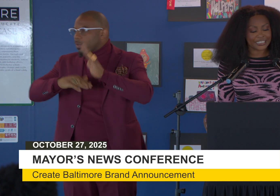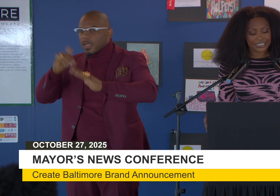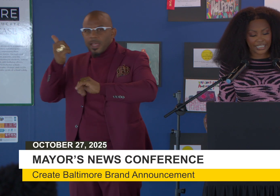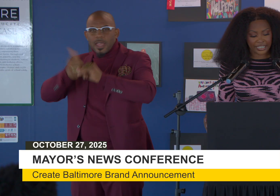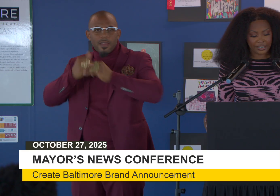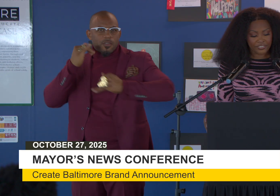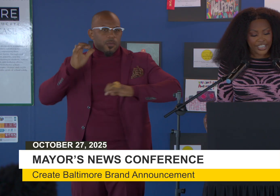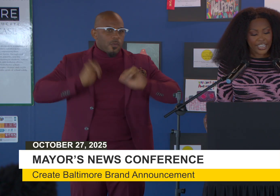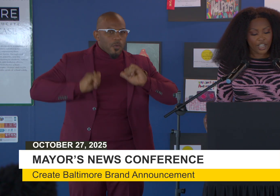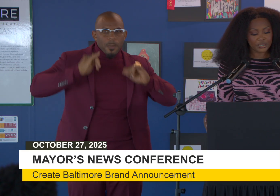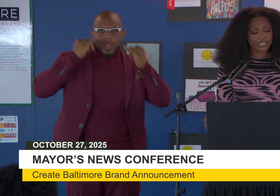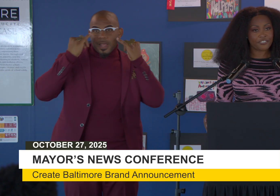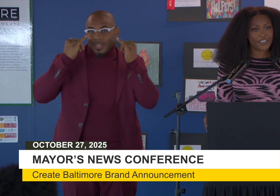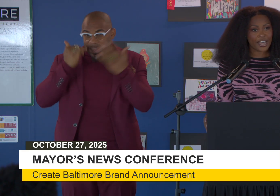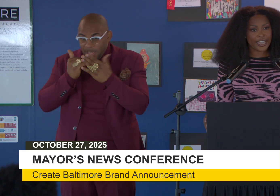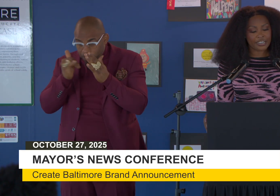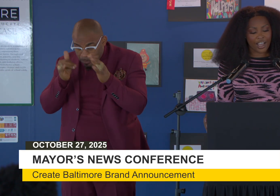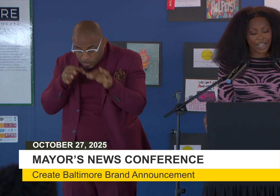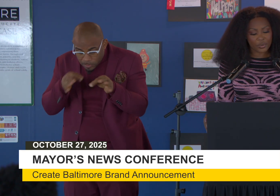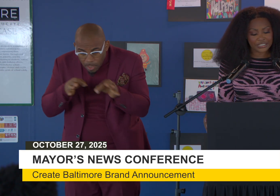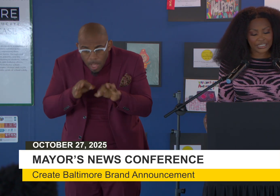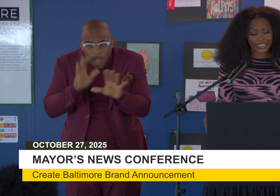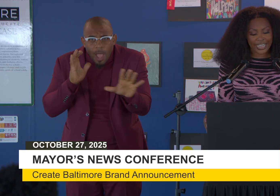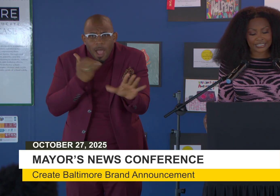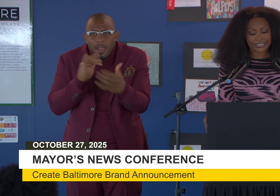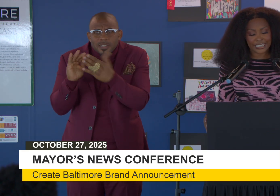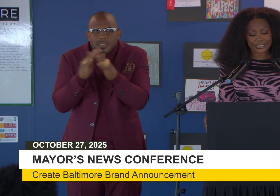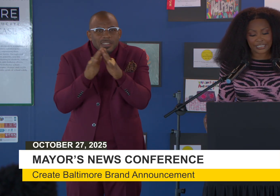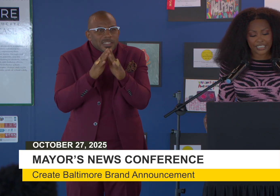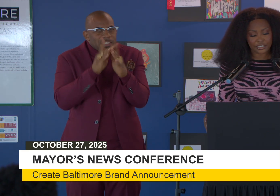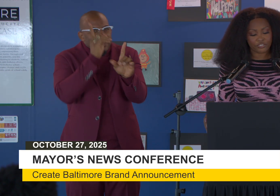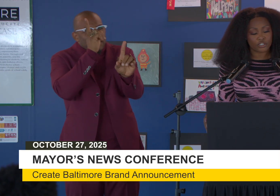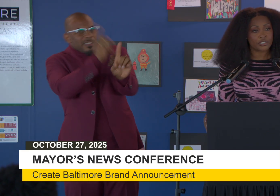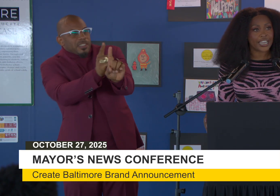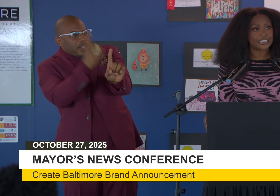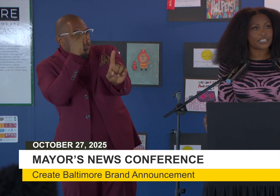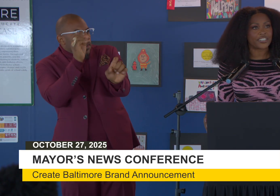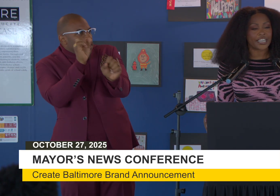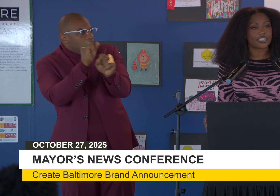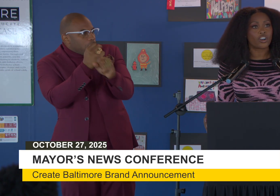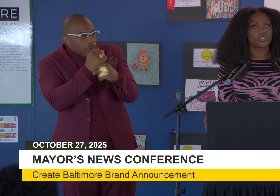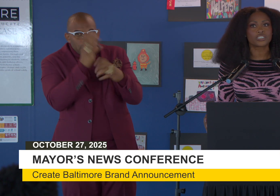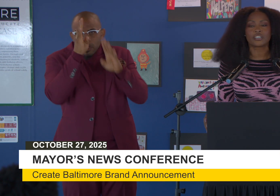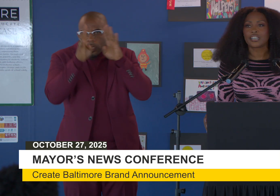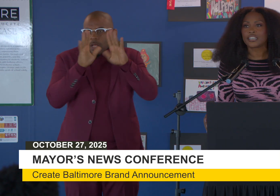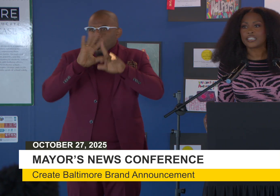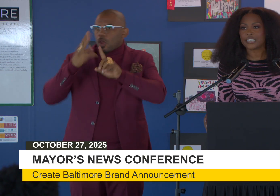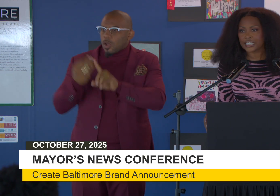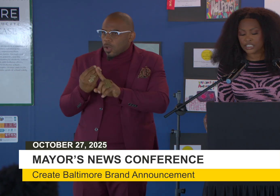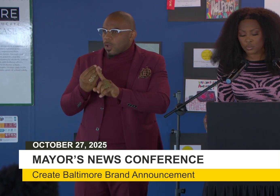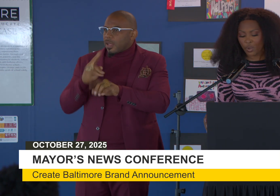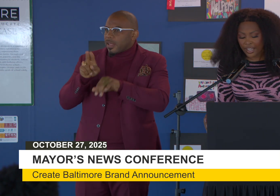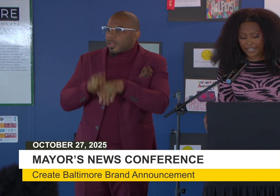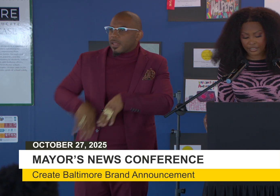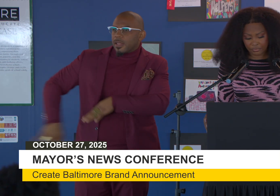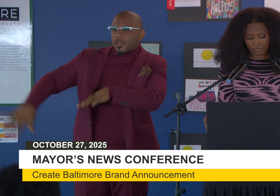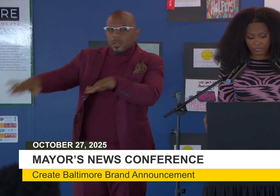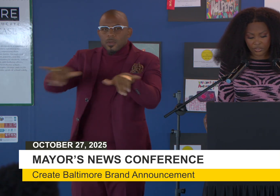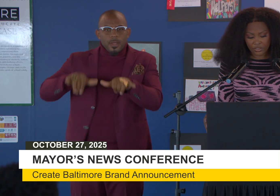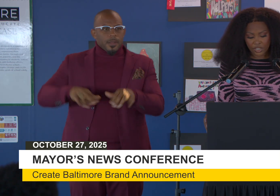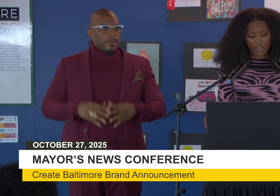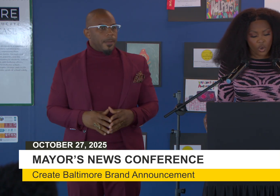every idea helps define our city as a destination for creativity and culture